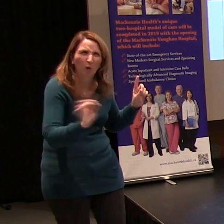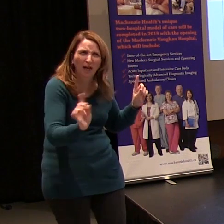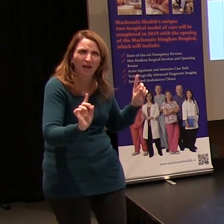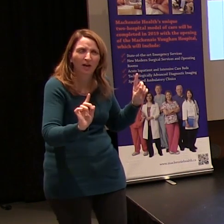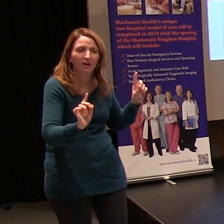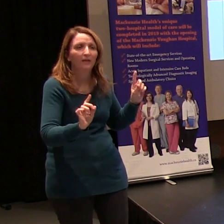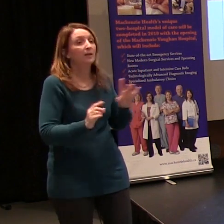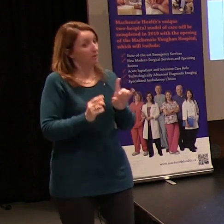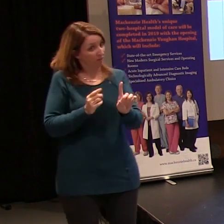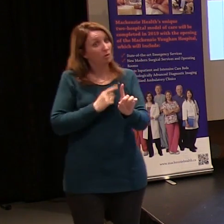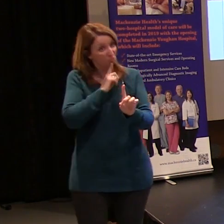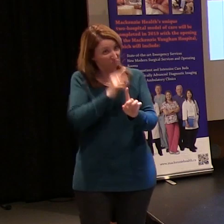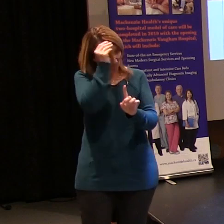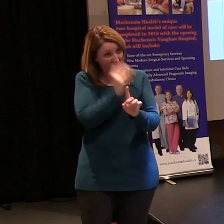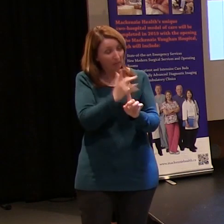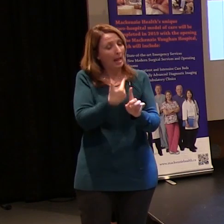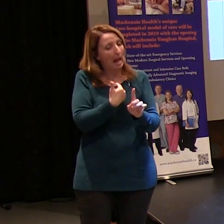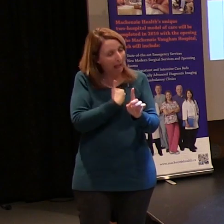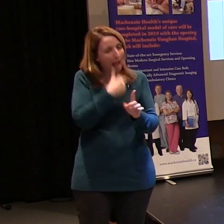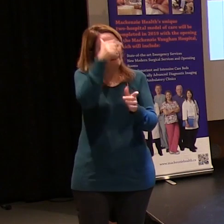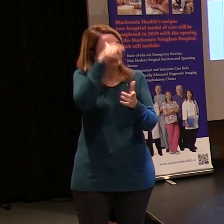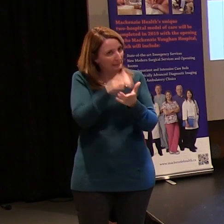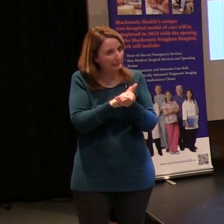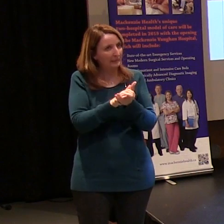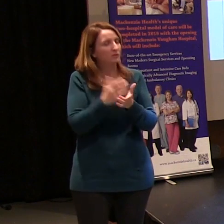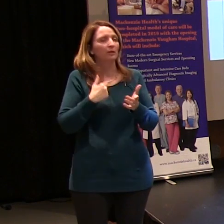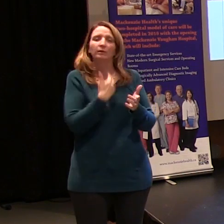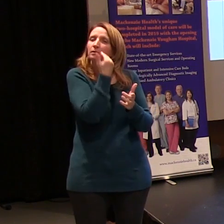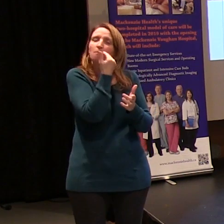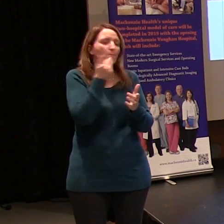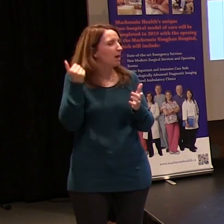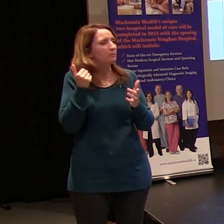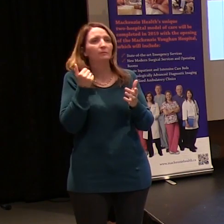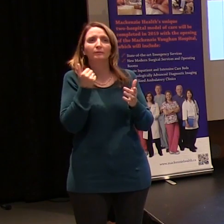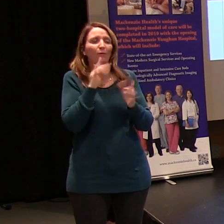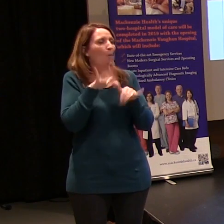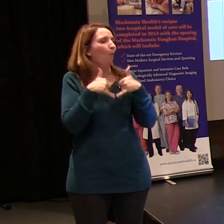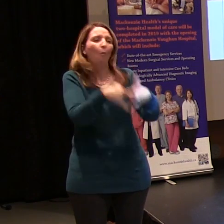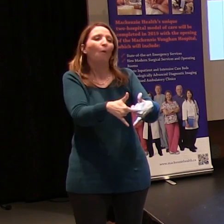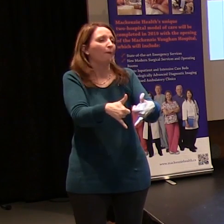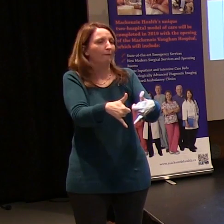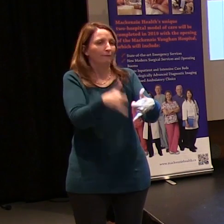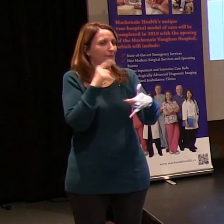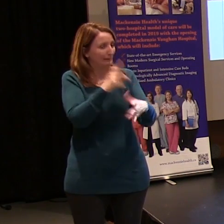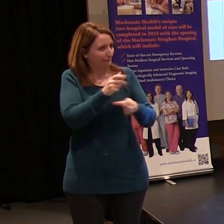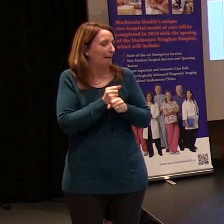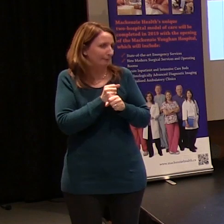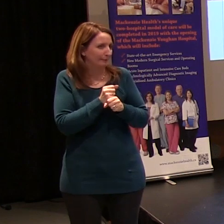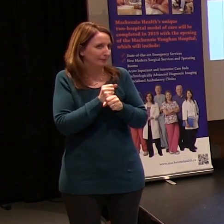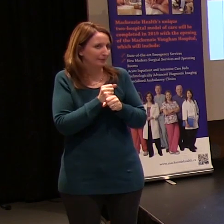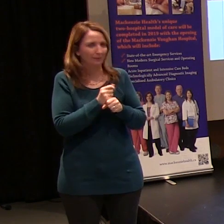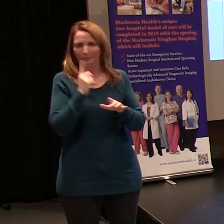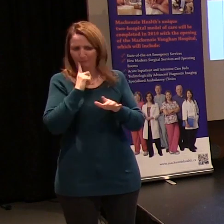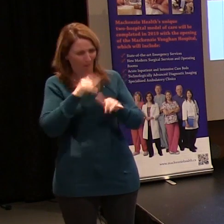So I believe that that's the best award that architect can get, even better from the